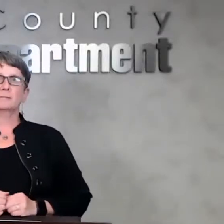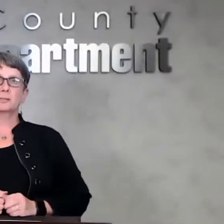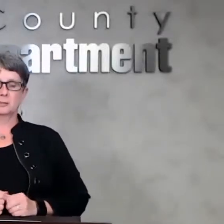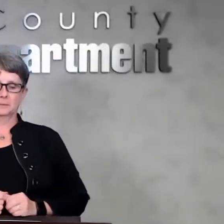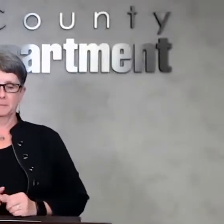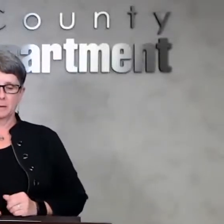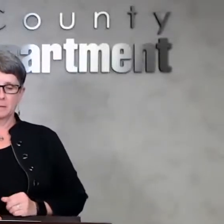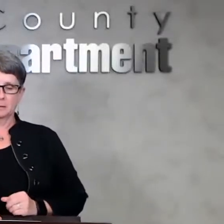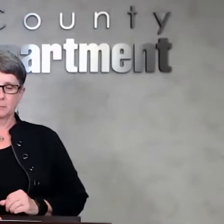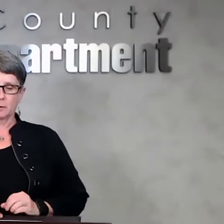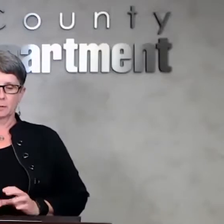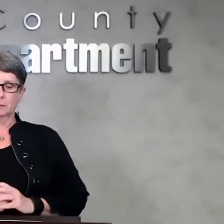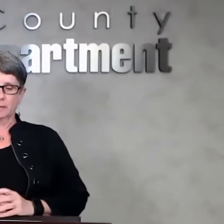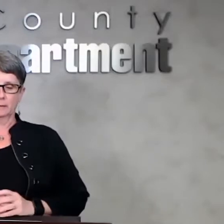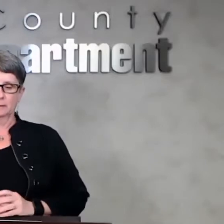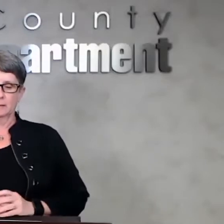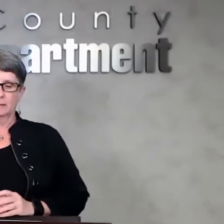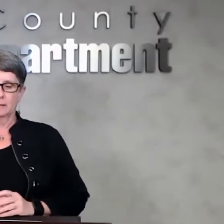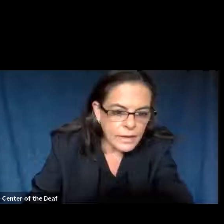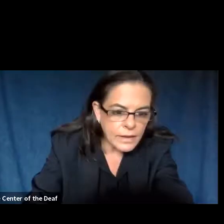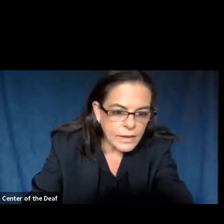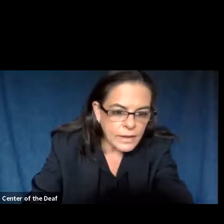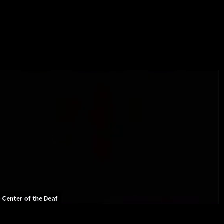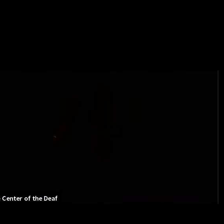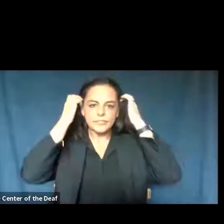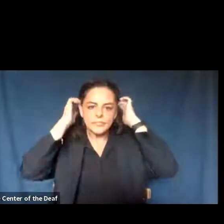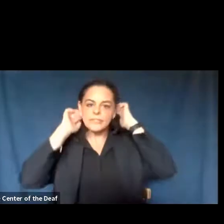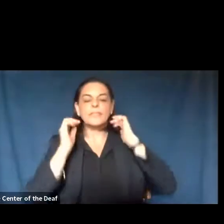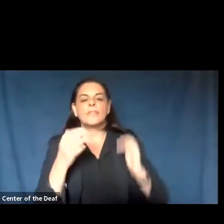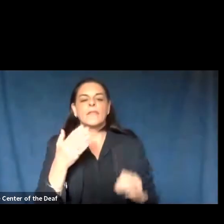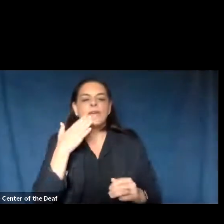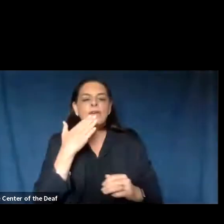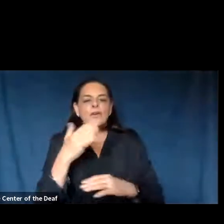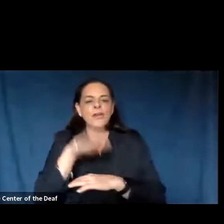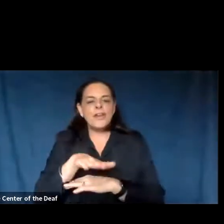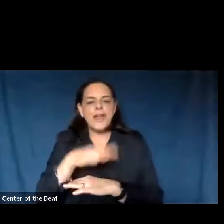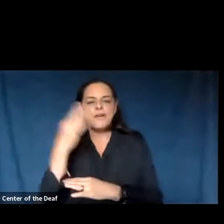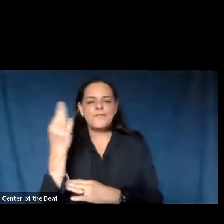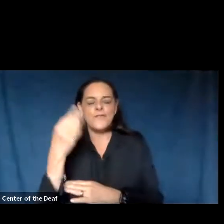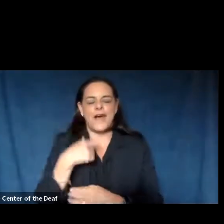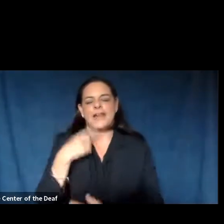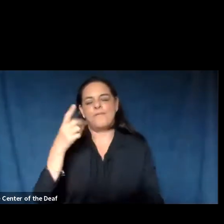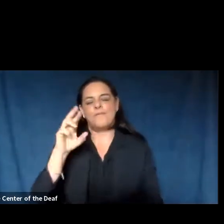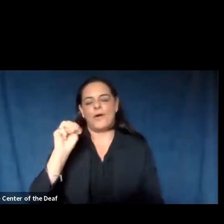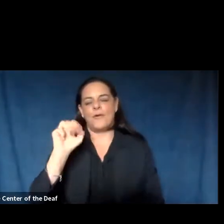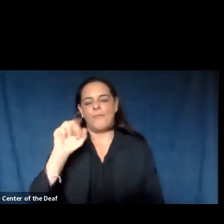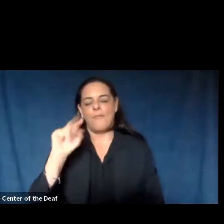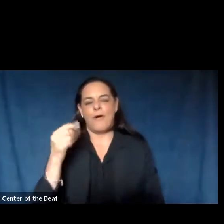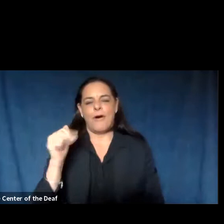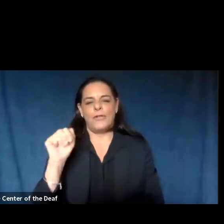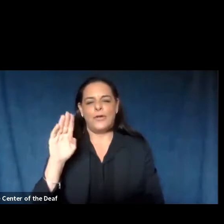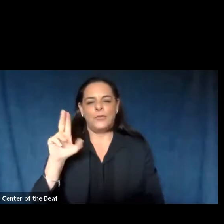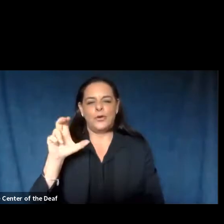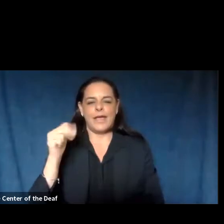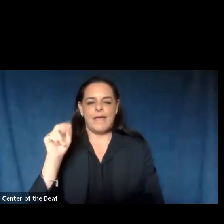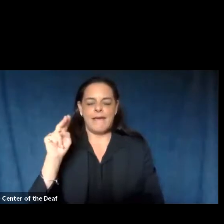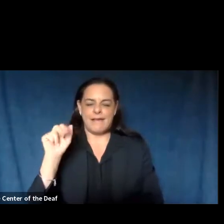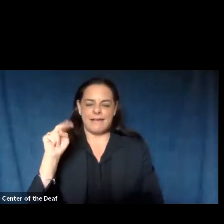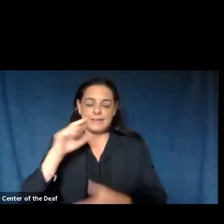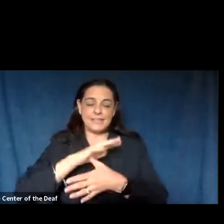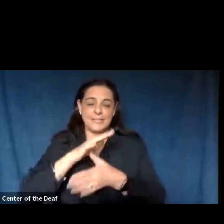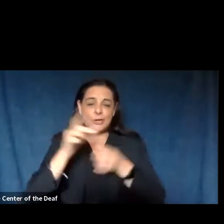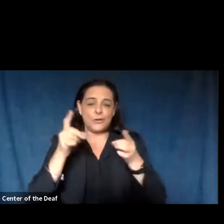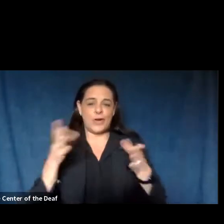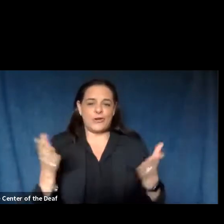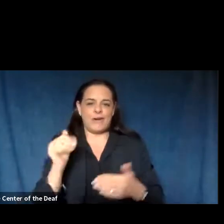Good Friday afternoon. I'm Dr. Martha Buchanan, Public Health Officer and Senior Director here at the Knox County Health Department. Our moment